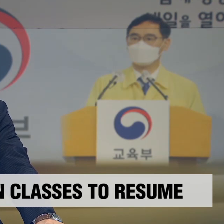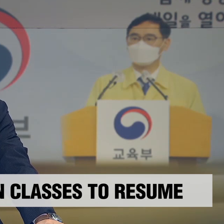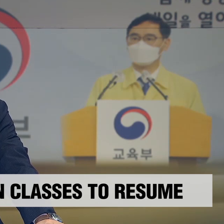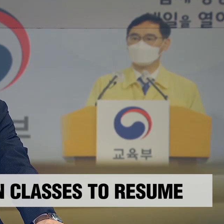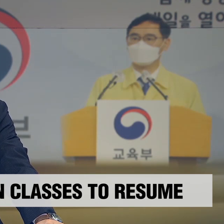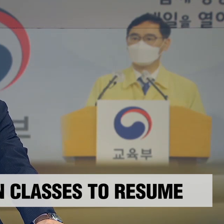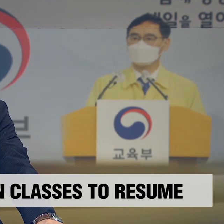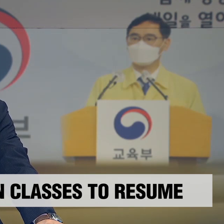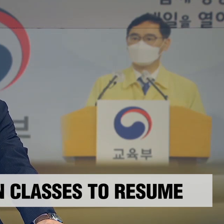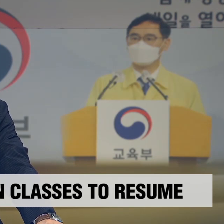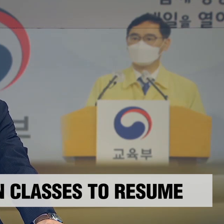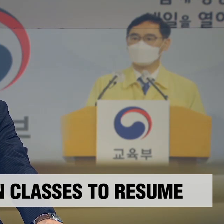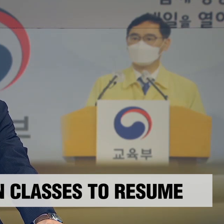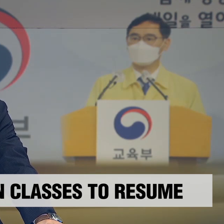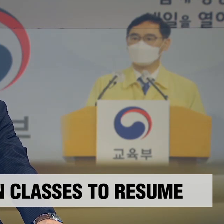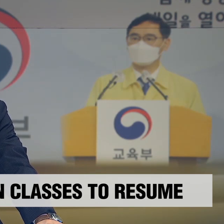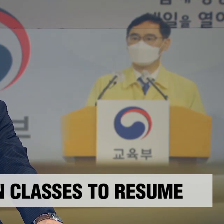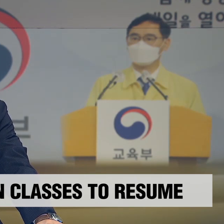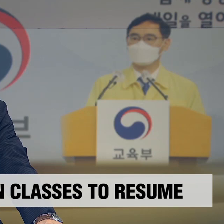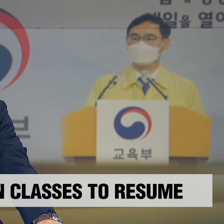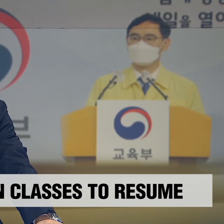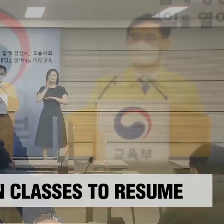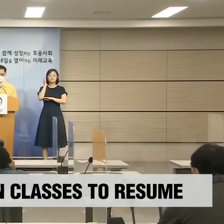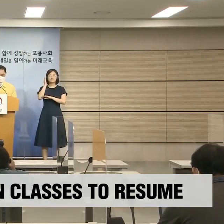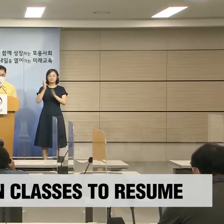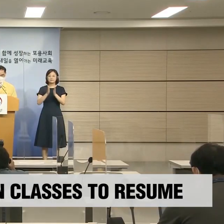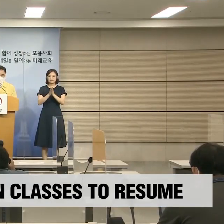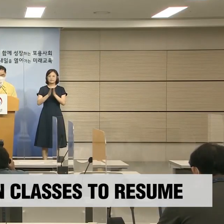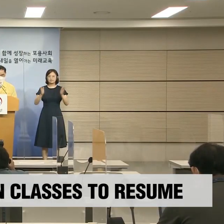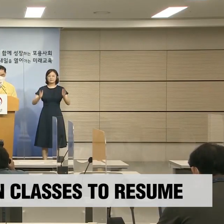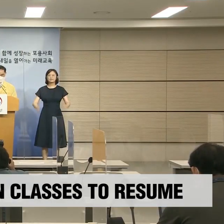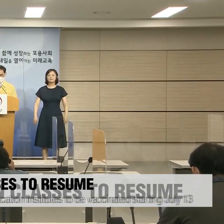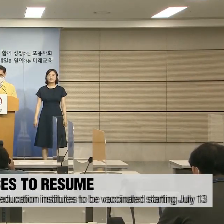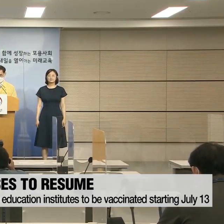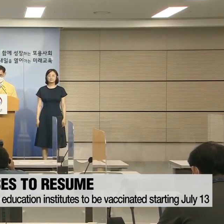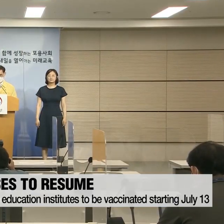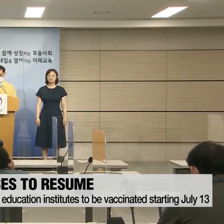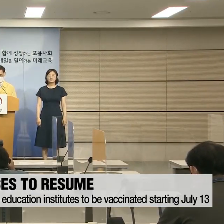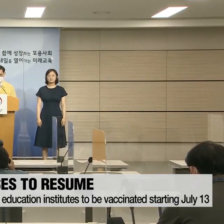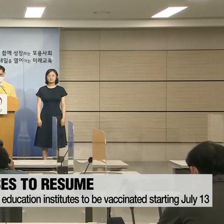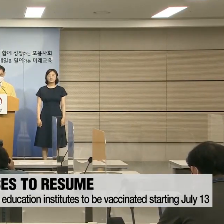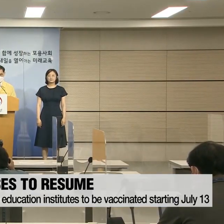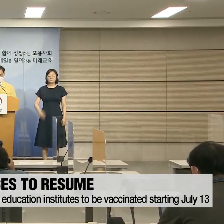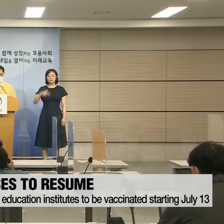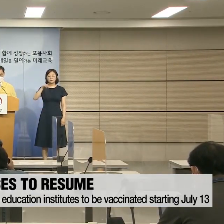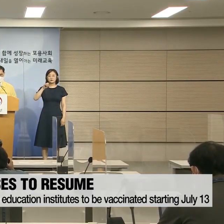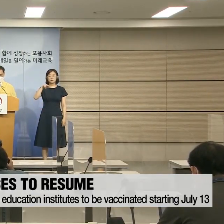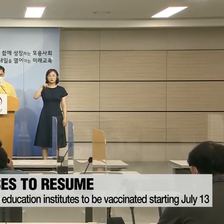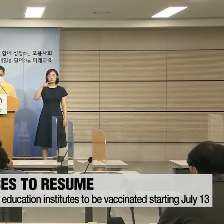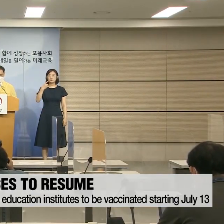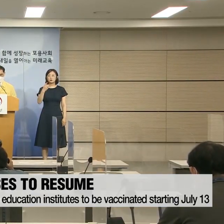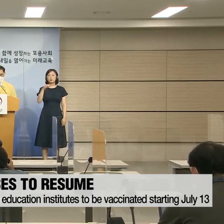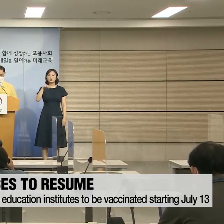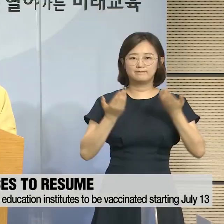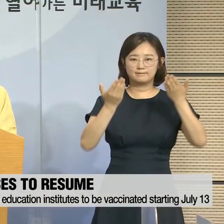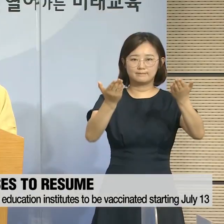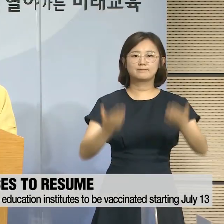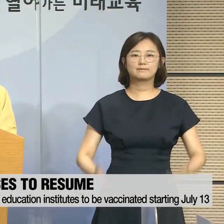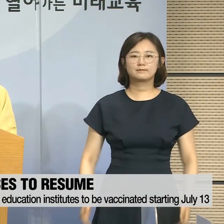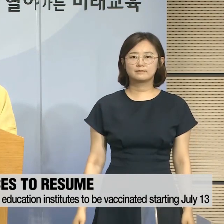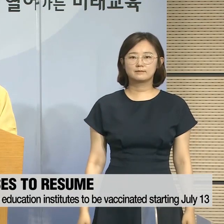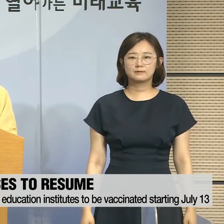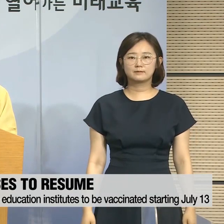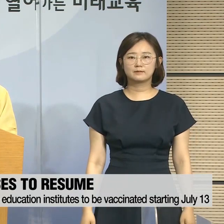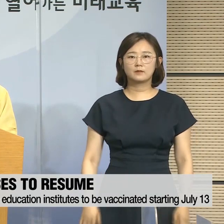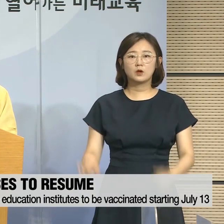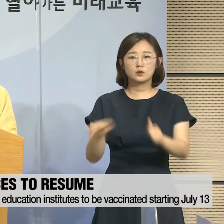concerns over the recent spike in COVID-19 cases. The ministry said Thursday that it will inoculate 210,000 teachers